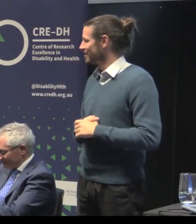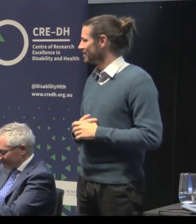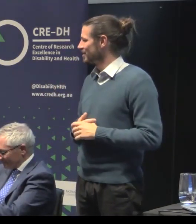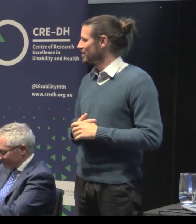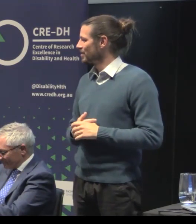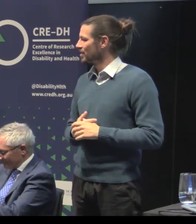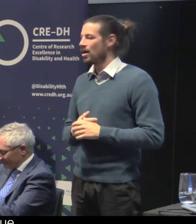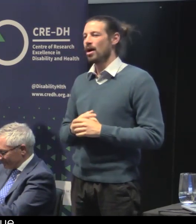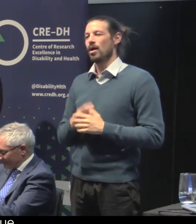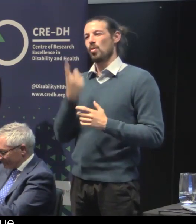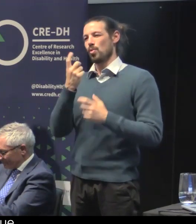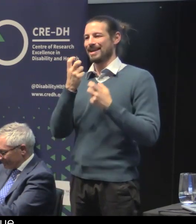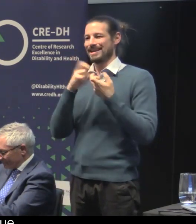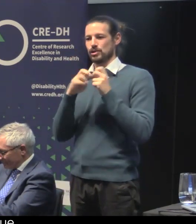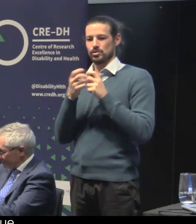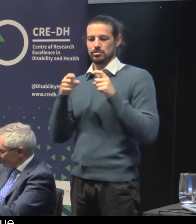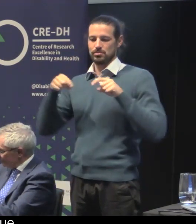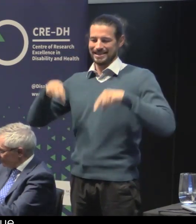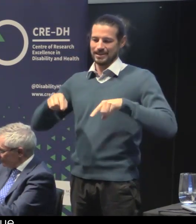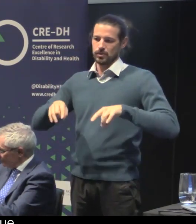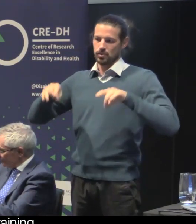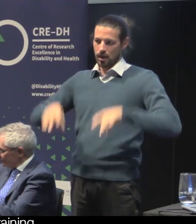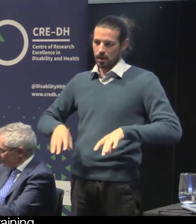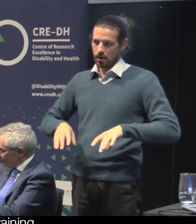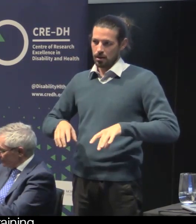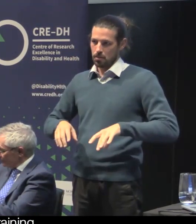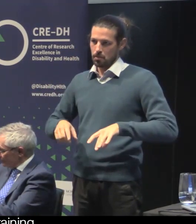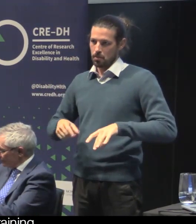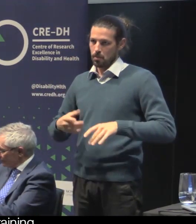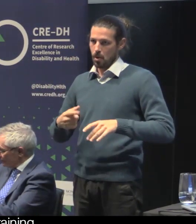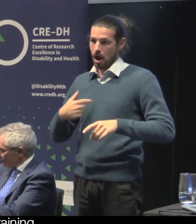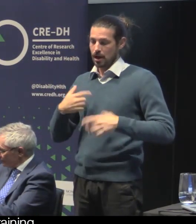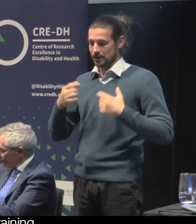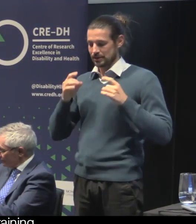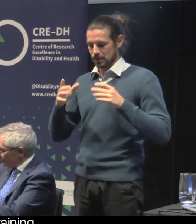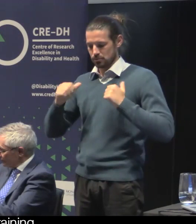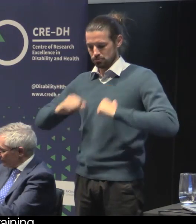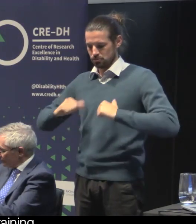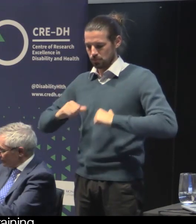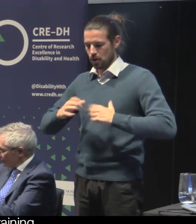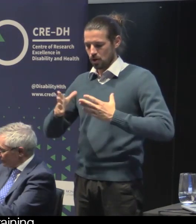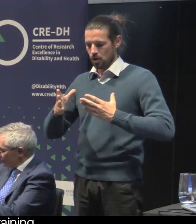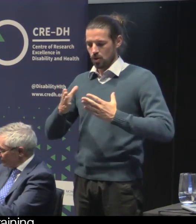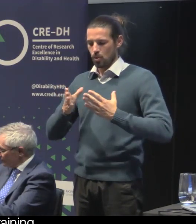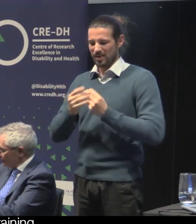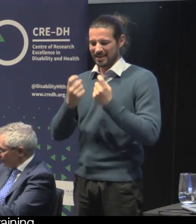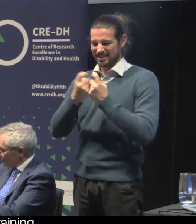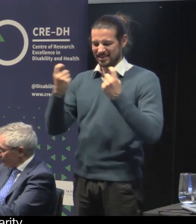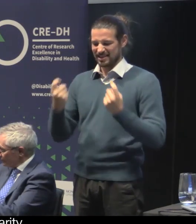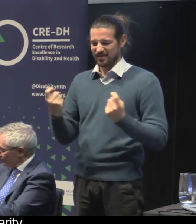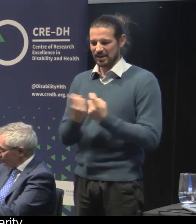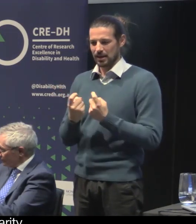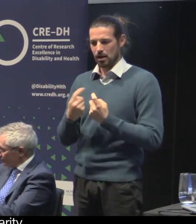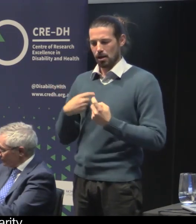I suppose the issue I have in Australia is that I started my training through the certificates and I found a